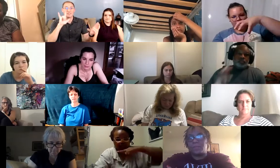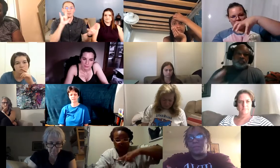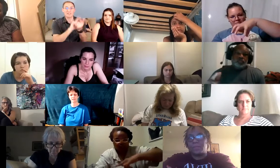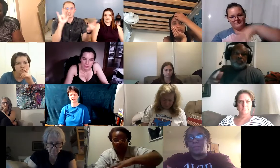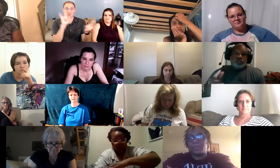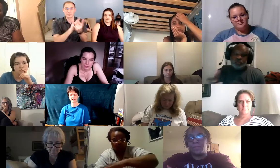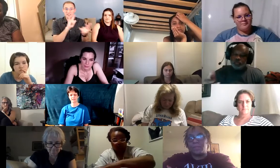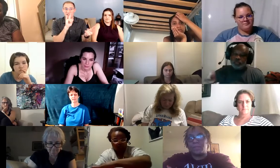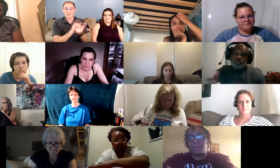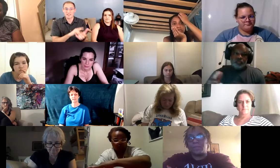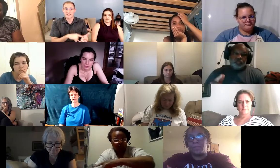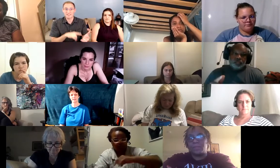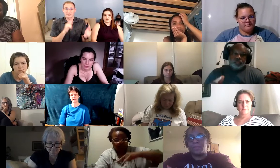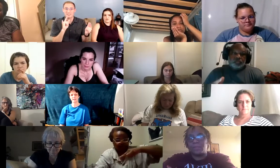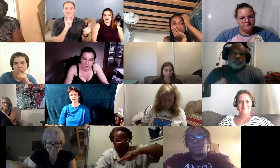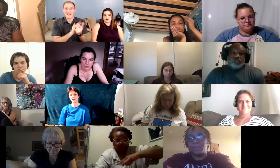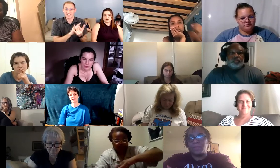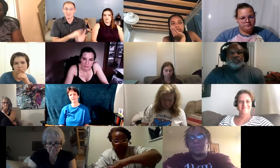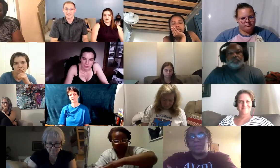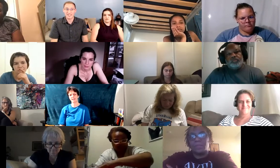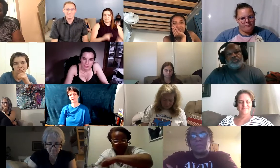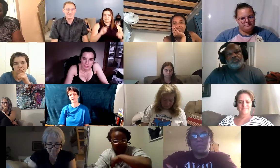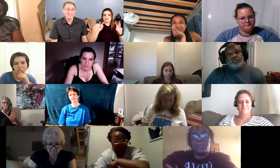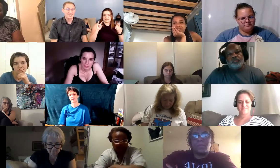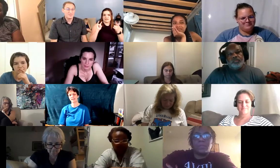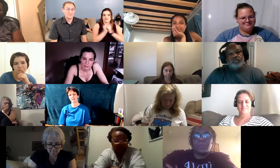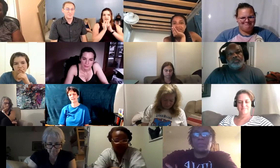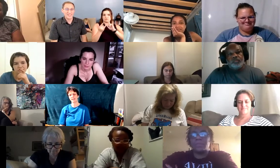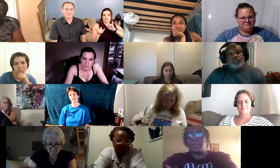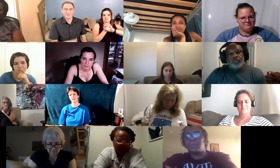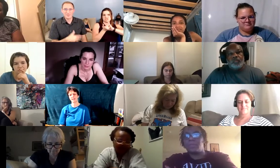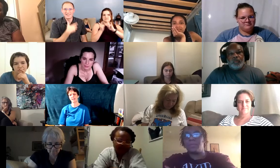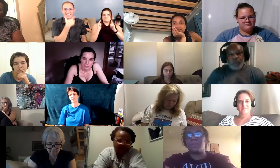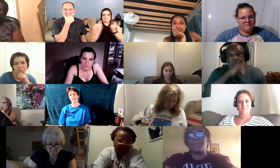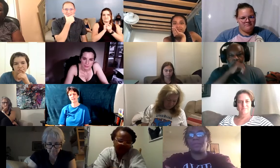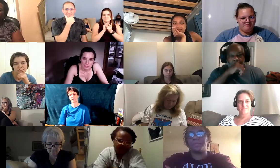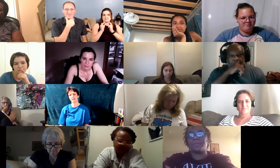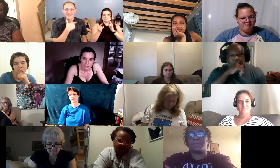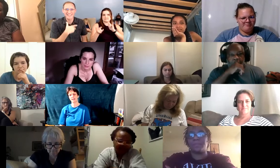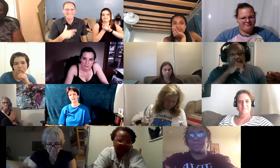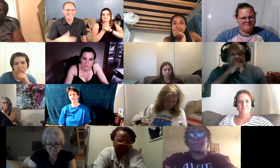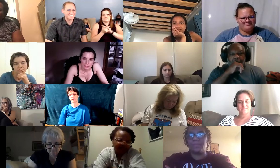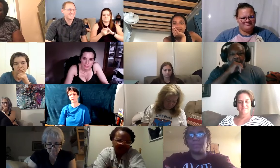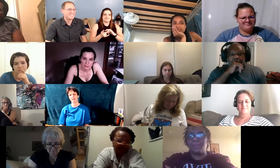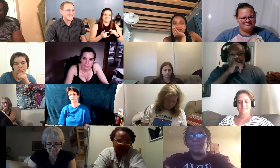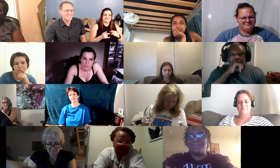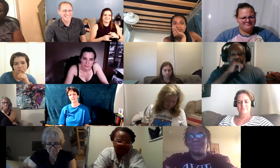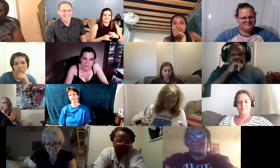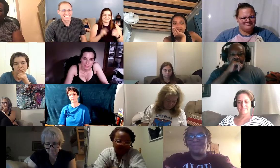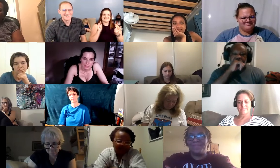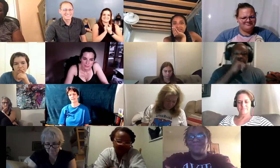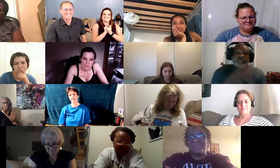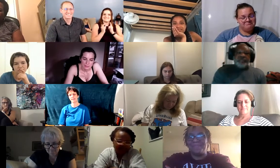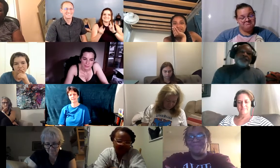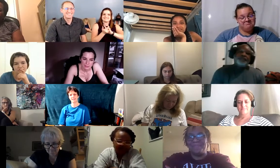I love you, and like we're just love each other and we're just clashing all the time. Like a love-hate but that's relationship. That's more of a play on sign. Yeah.